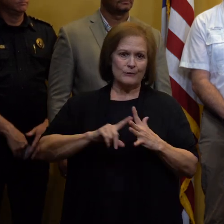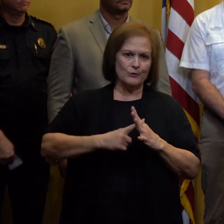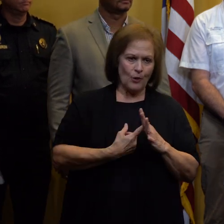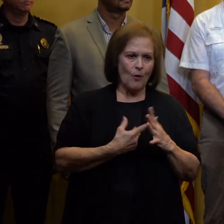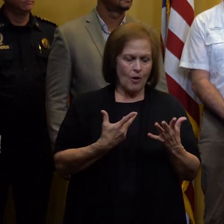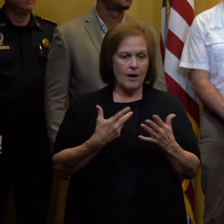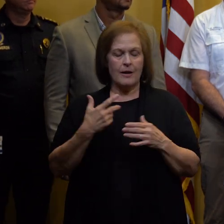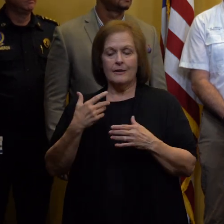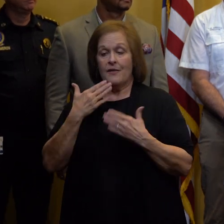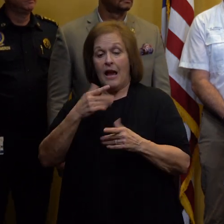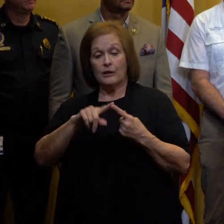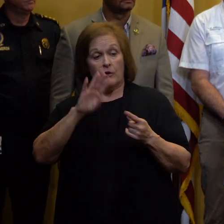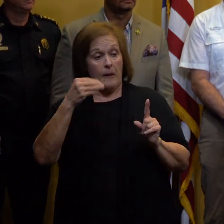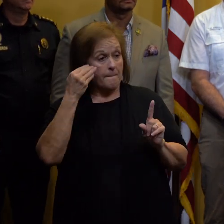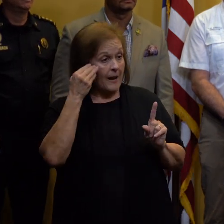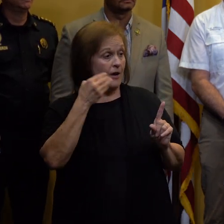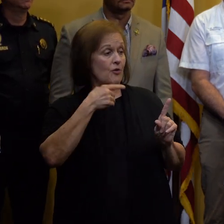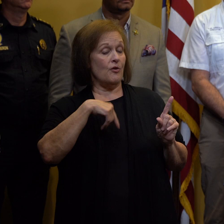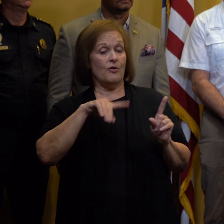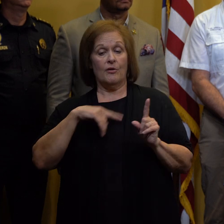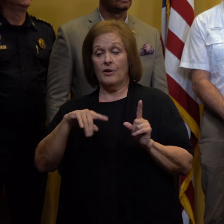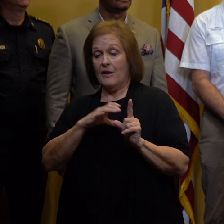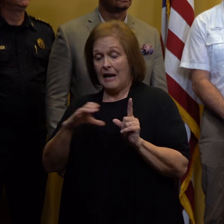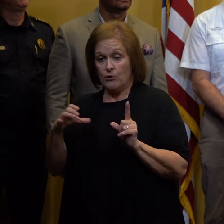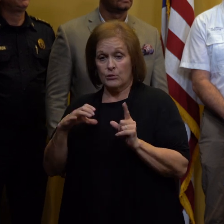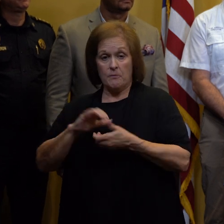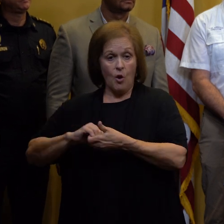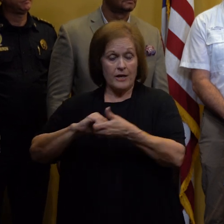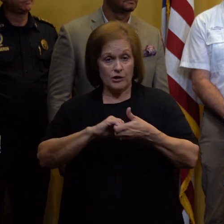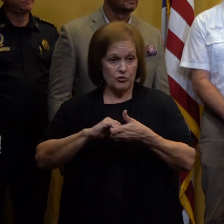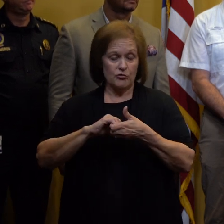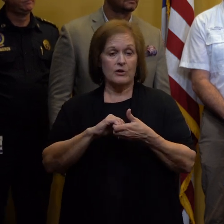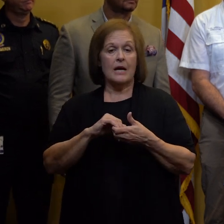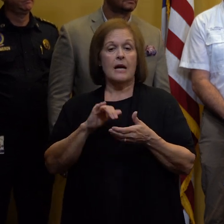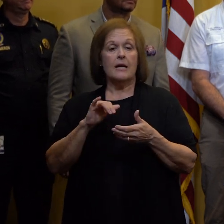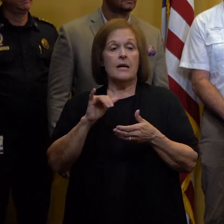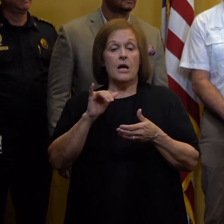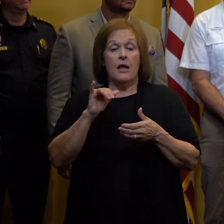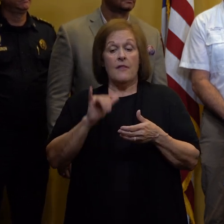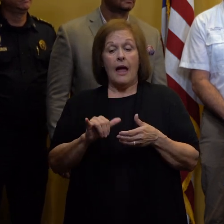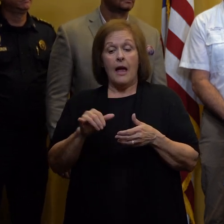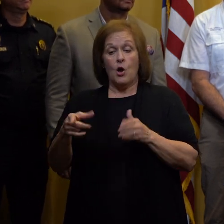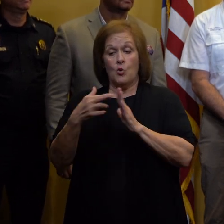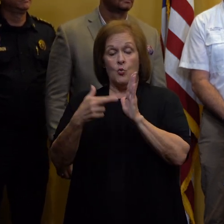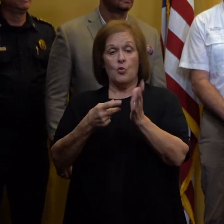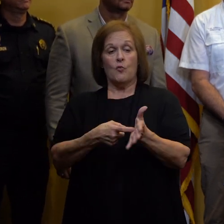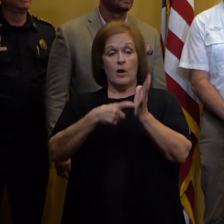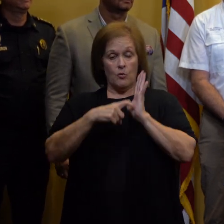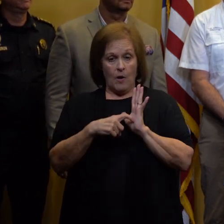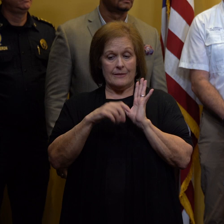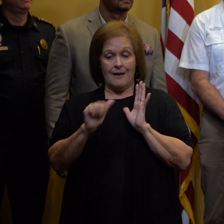ordinance, and again, thanks to the mayor's leadership and the council's partnership, it requires air